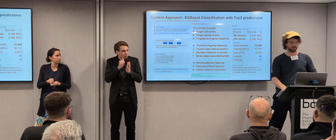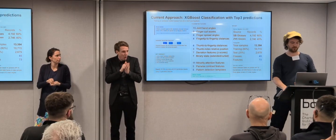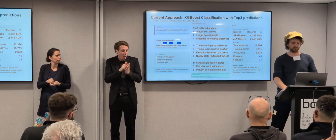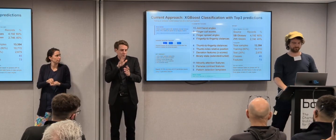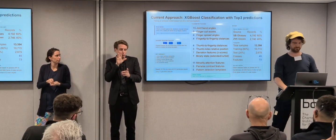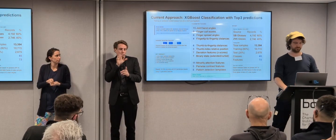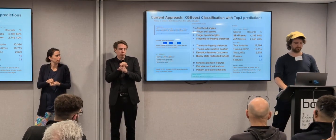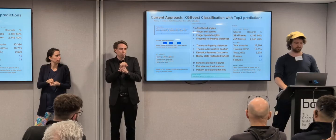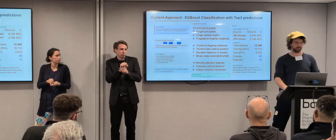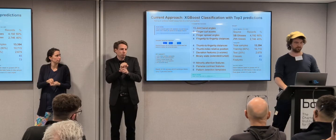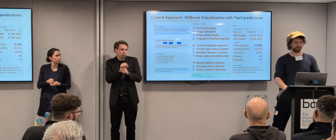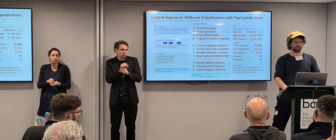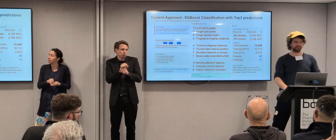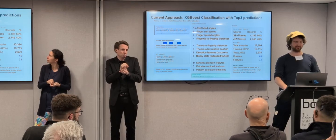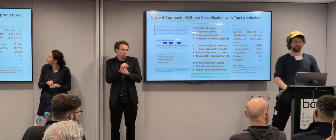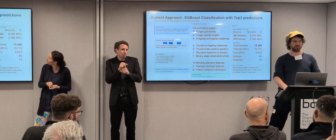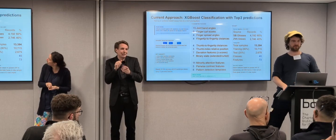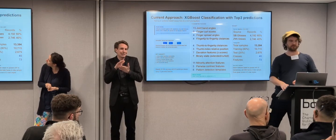So it's